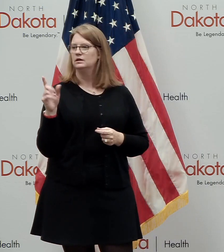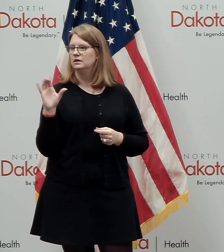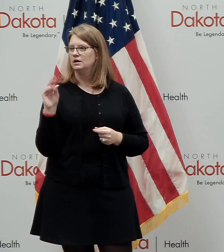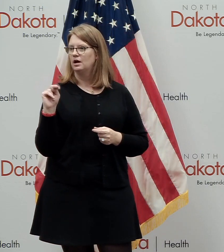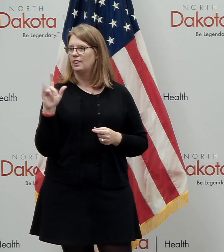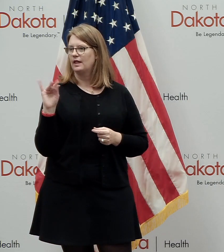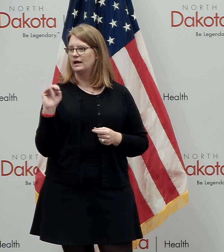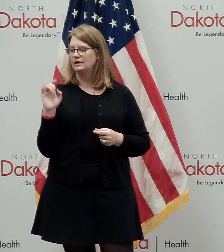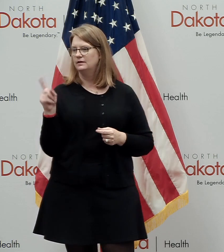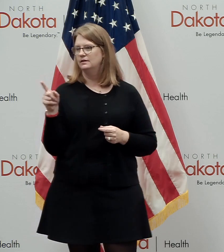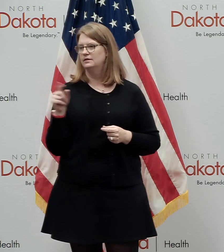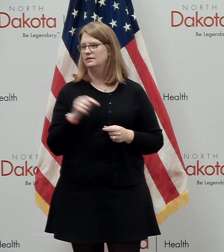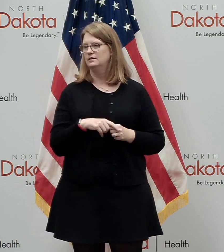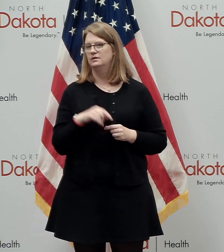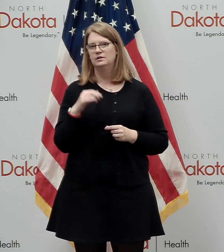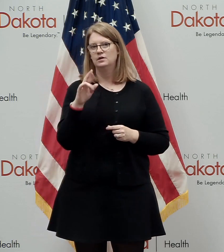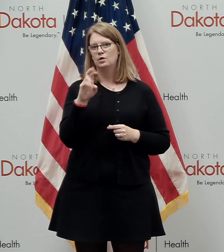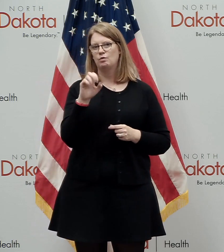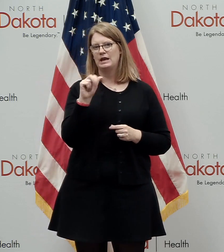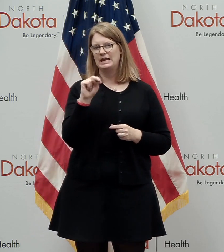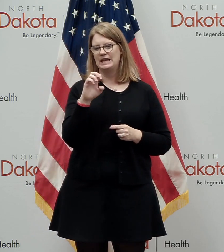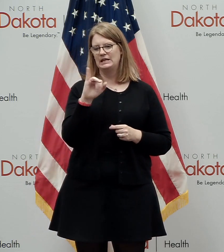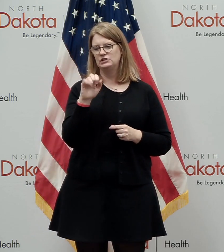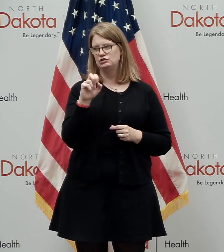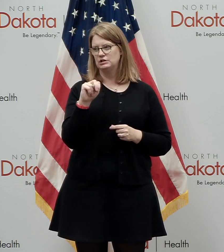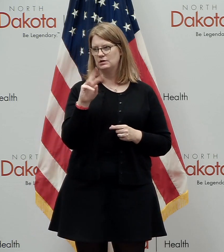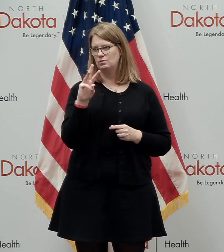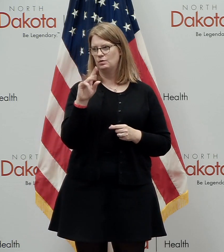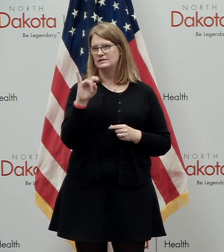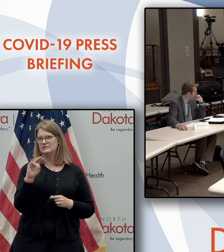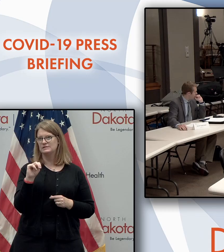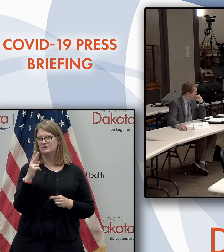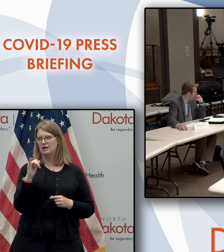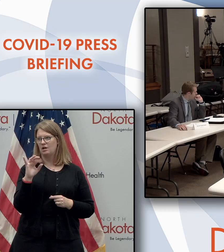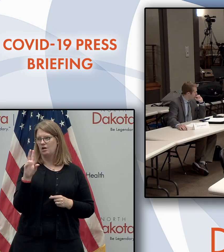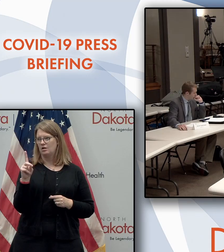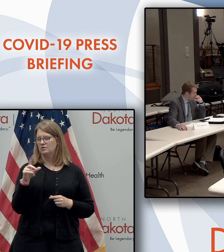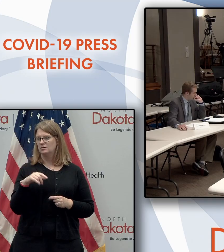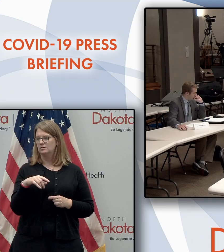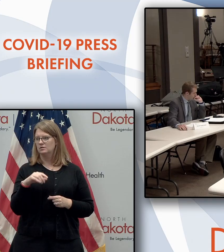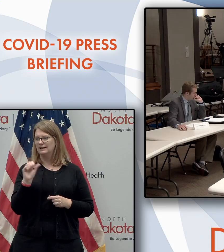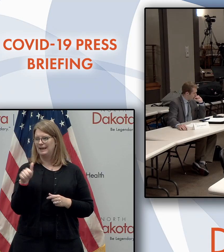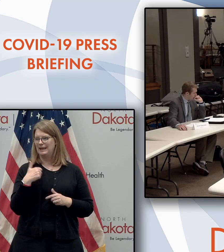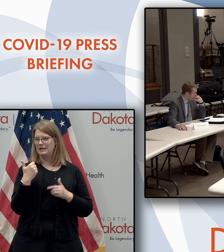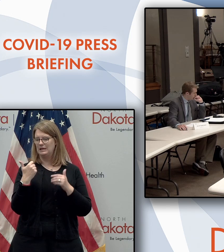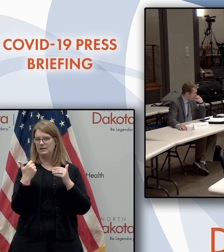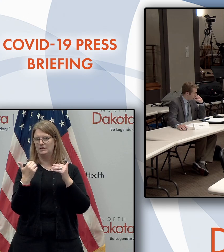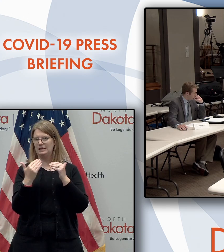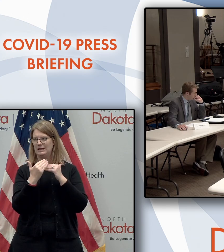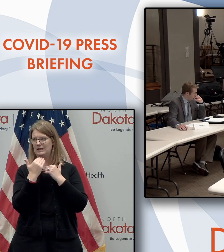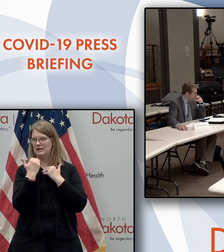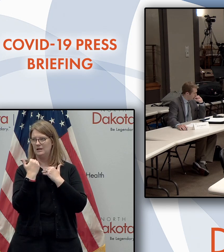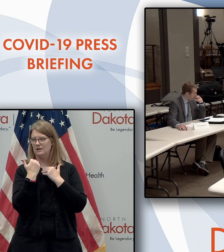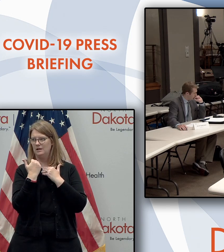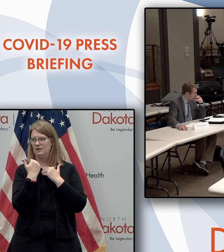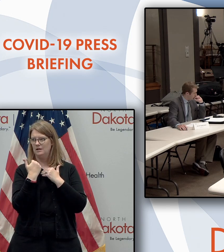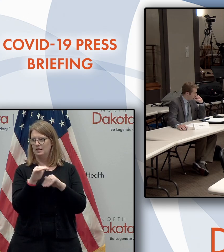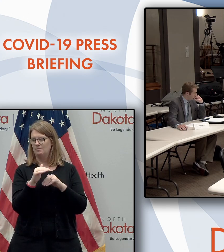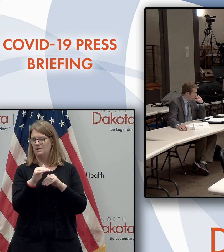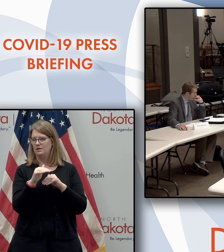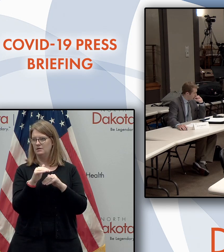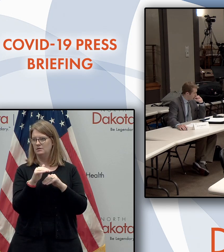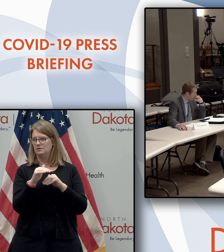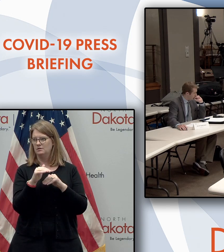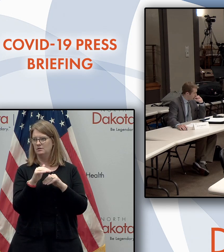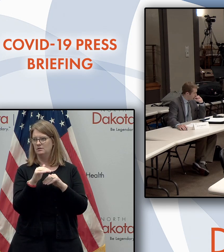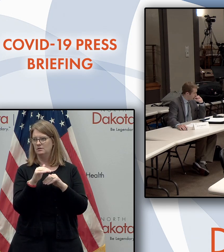Online again. Renee Jean with the Williston Herald. Is there any threshold where there are so many COVID-19 cases coming that you